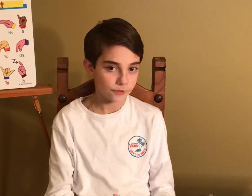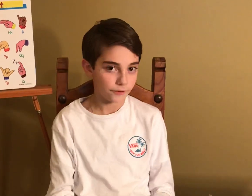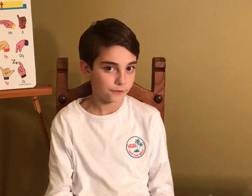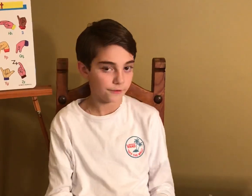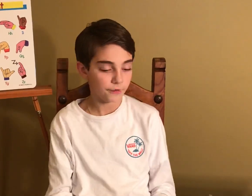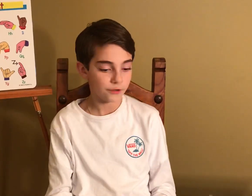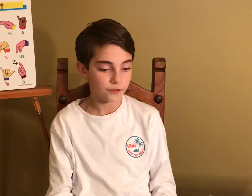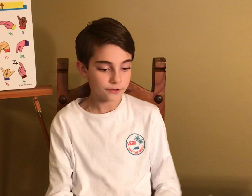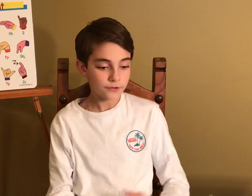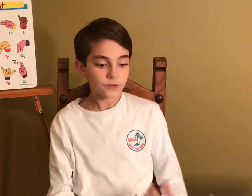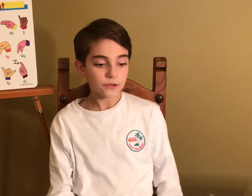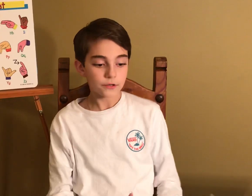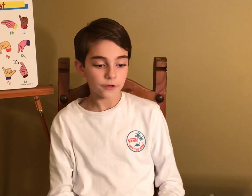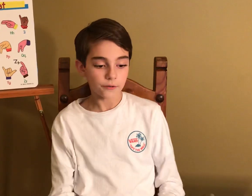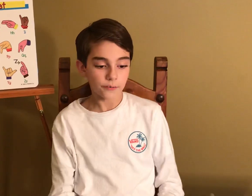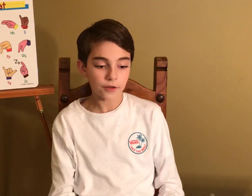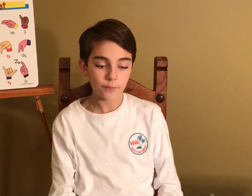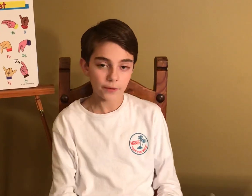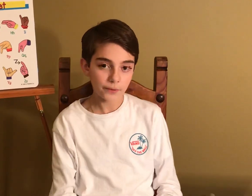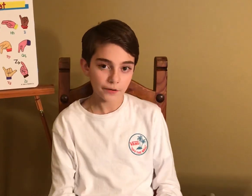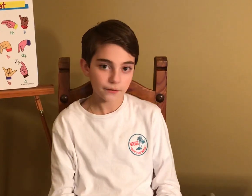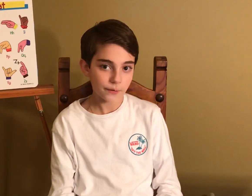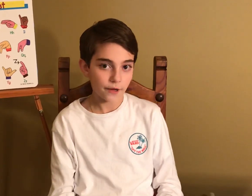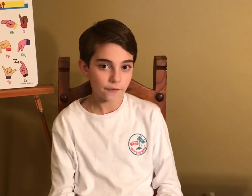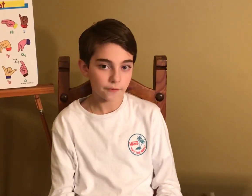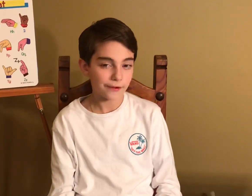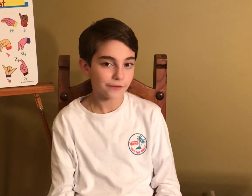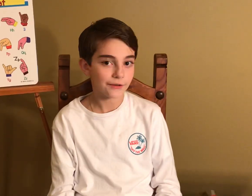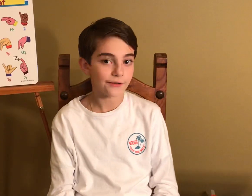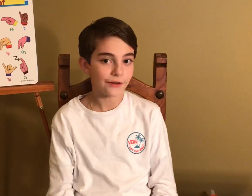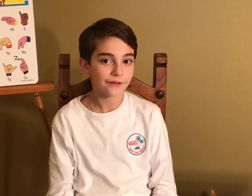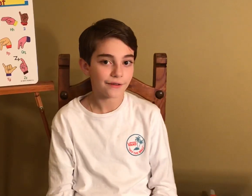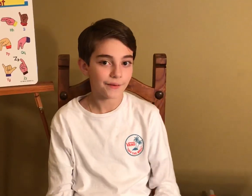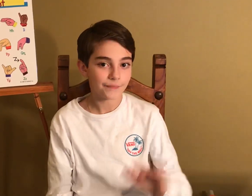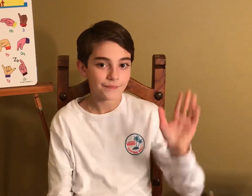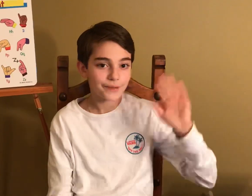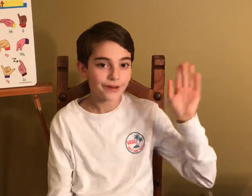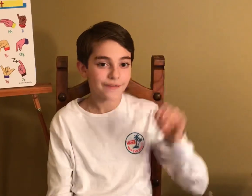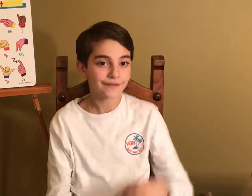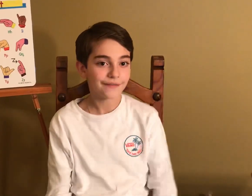earlier in the video. So keep on practicing the alphabet. I'll see you next time. Bye.